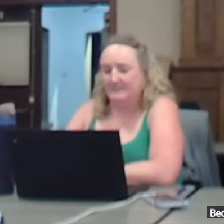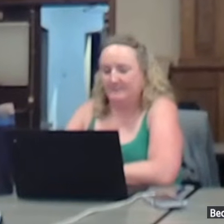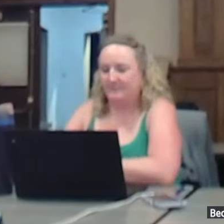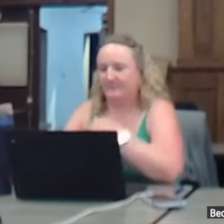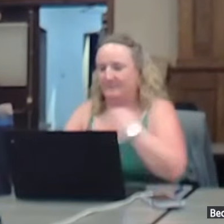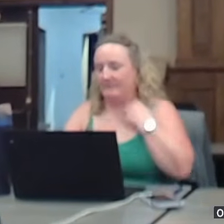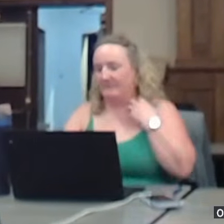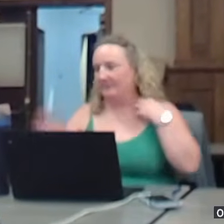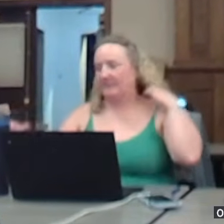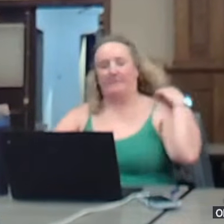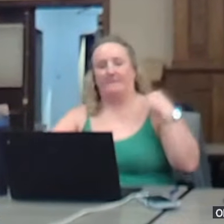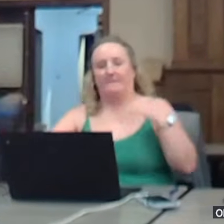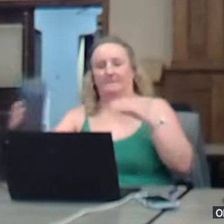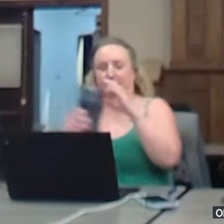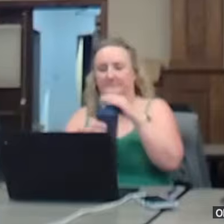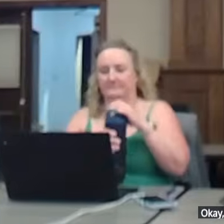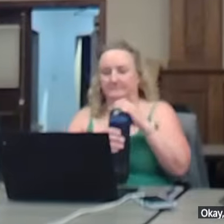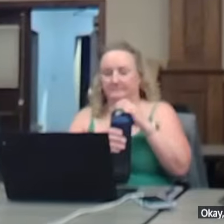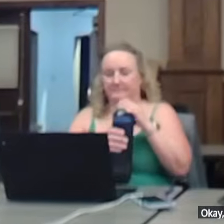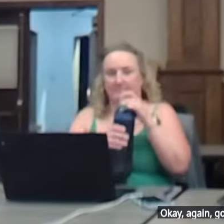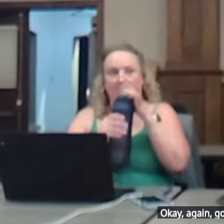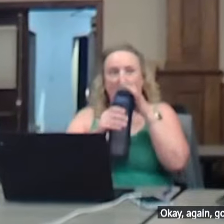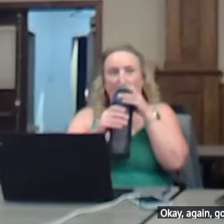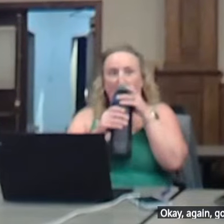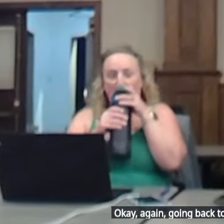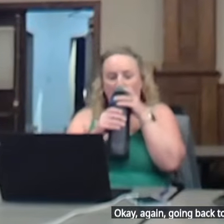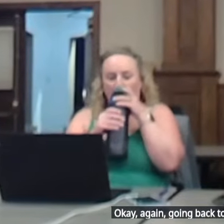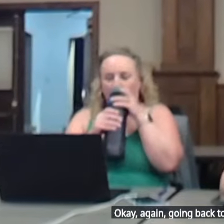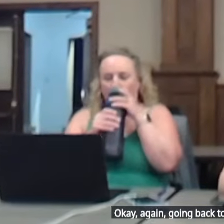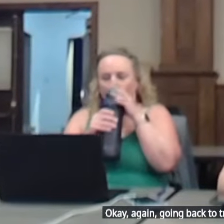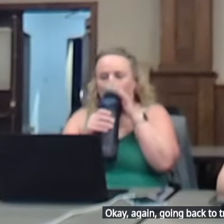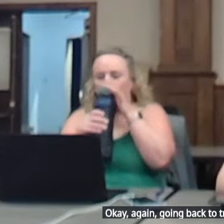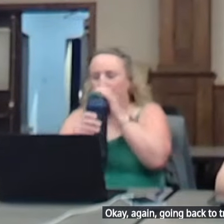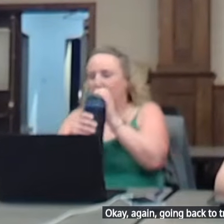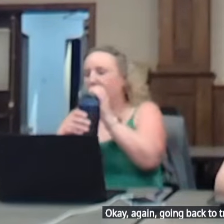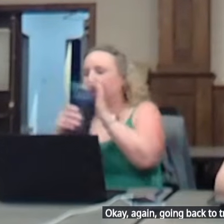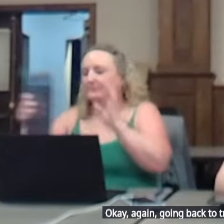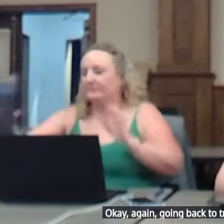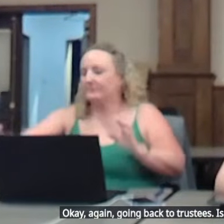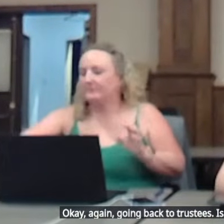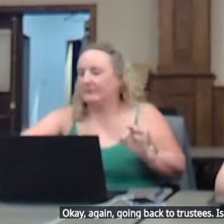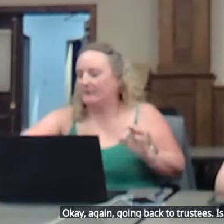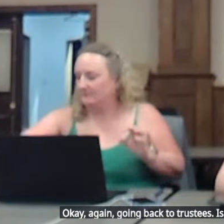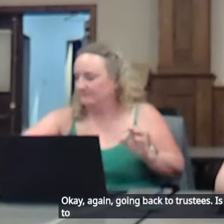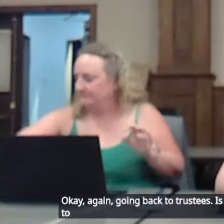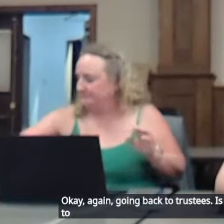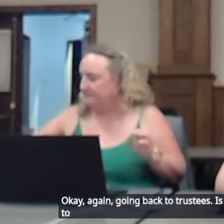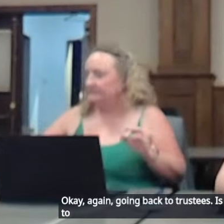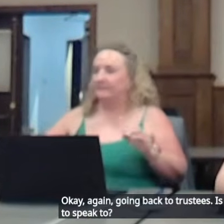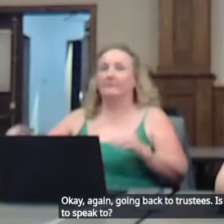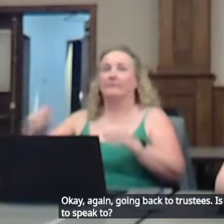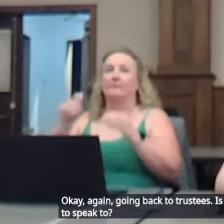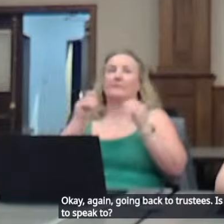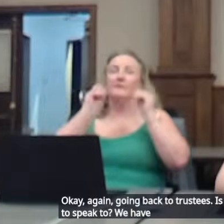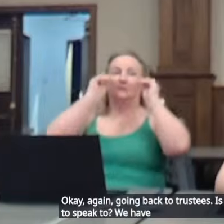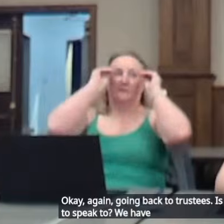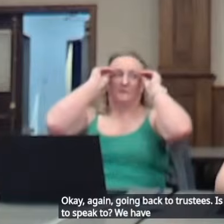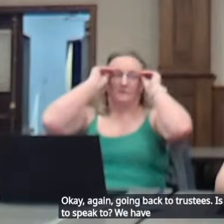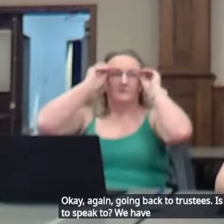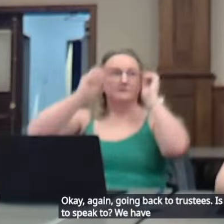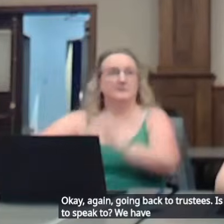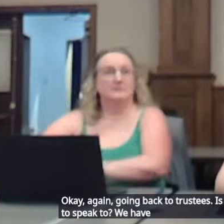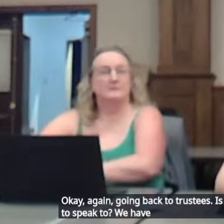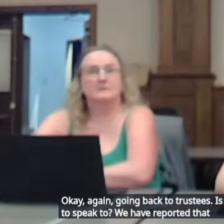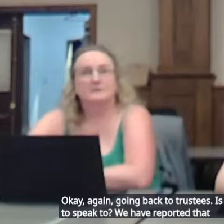Okay, again, going back to trustees, is there anything else, anybody would like to speak to? We have, you reported Deb Luber in